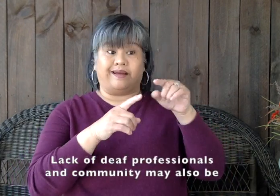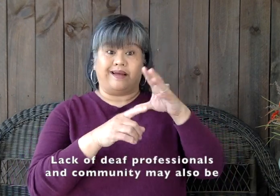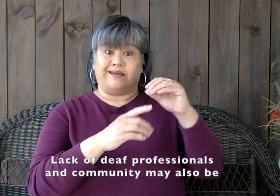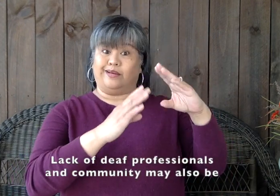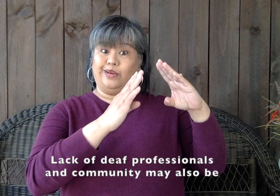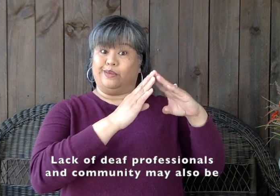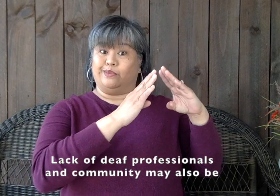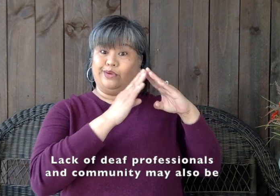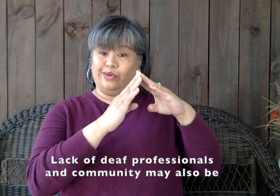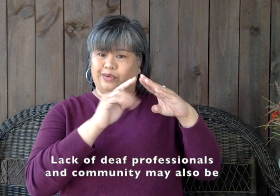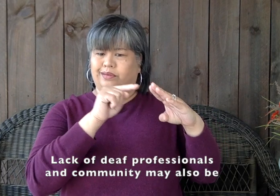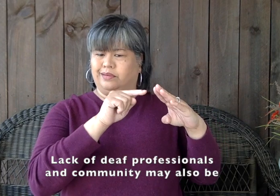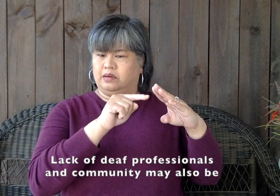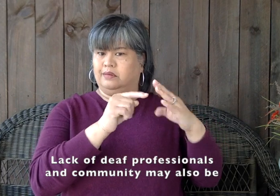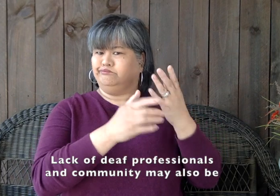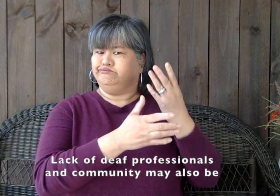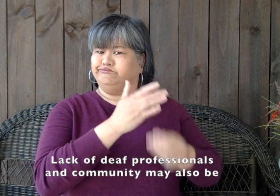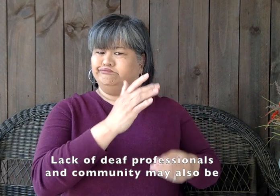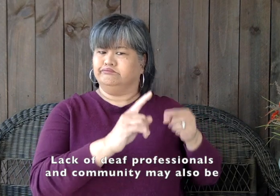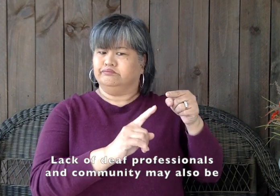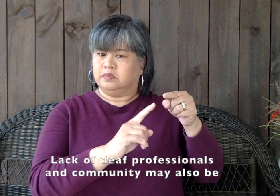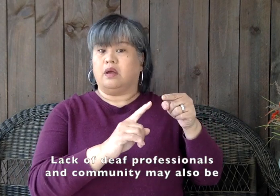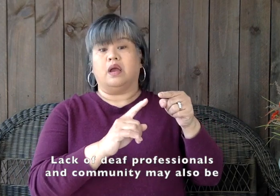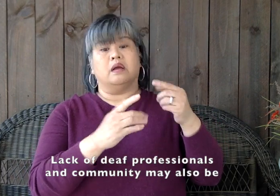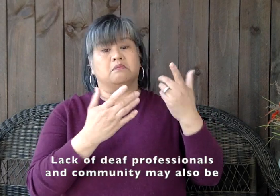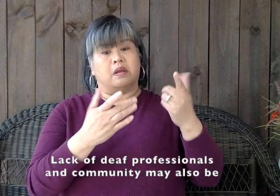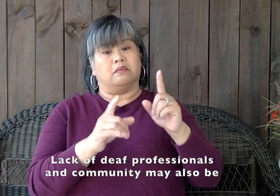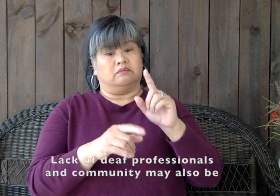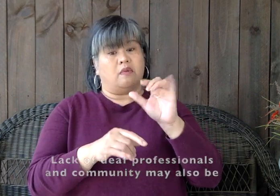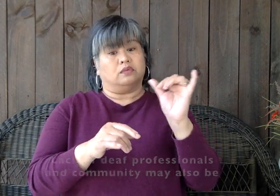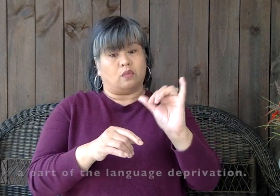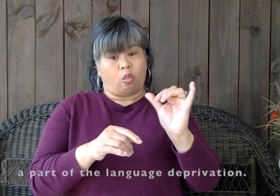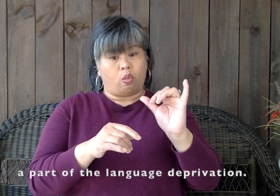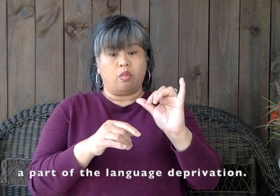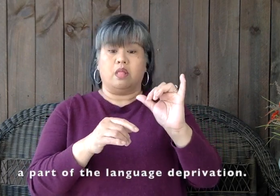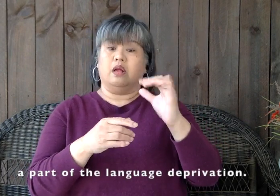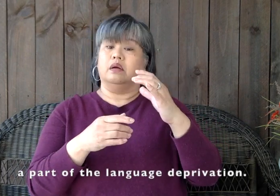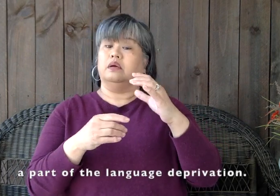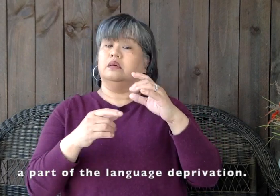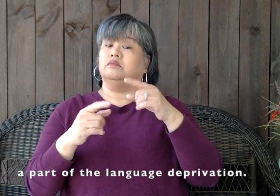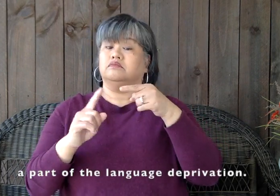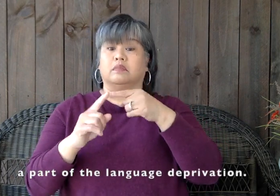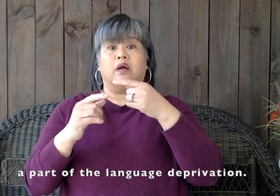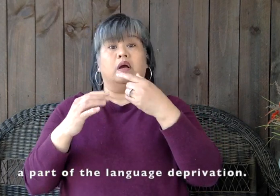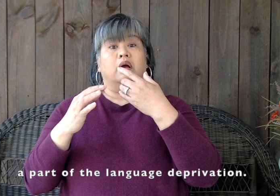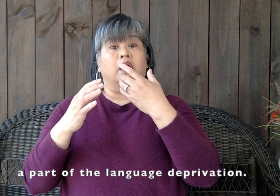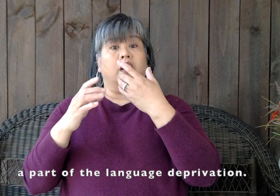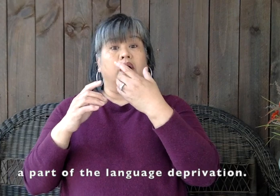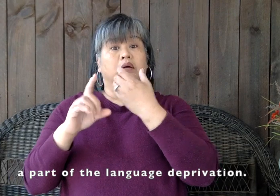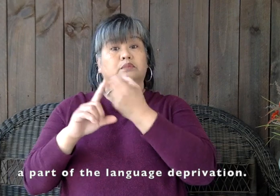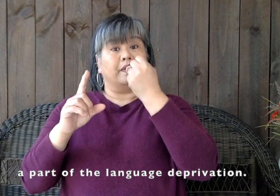The lack of deaf professionals and community may also be a part of the language deprivation.